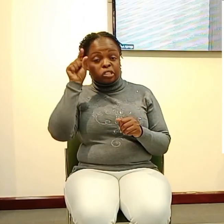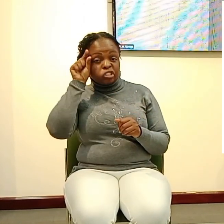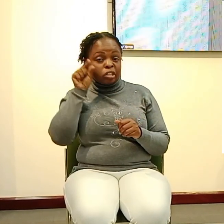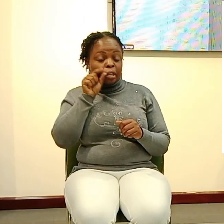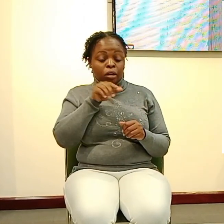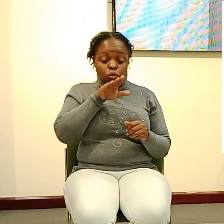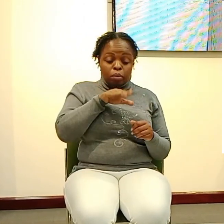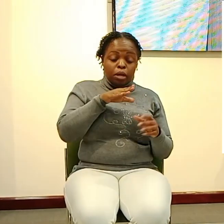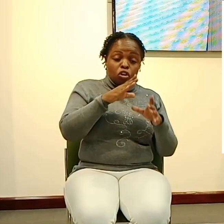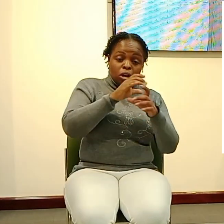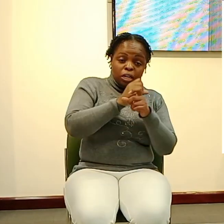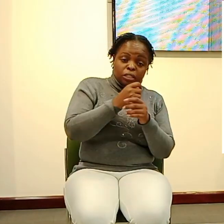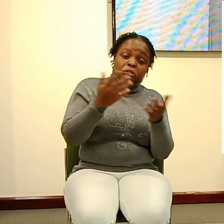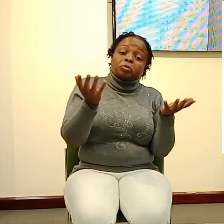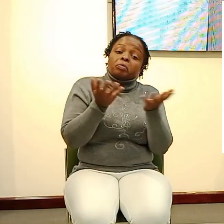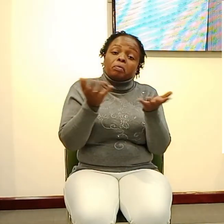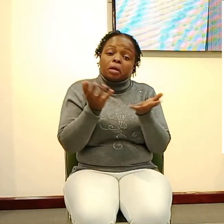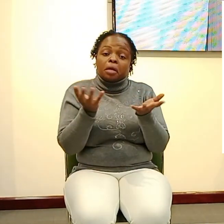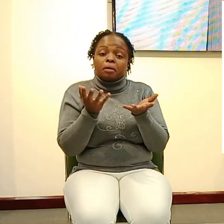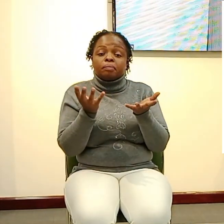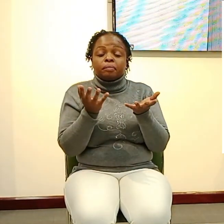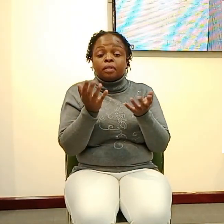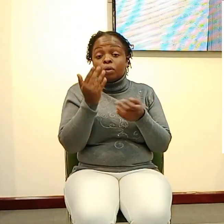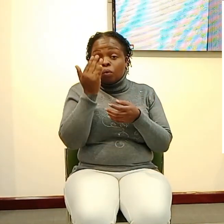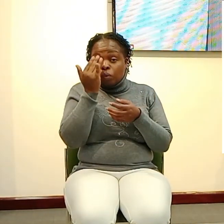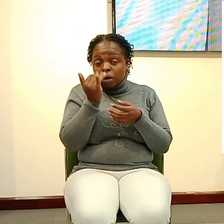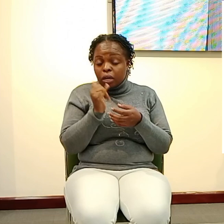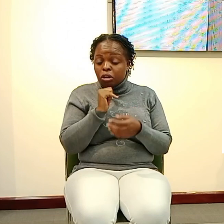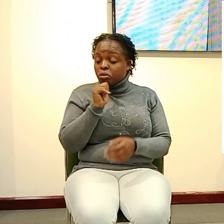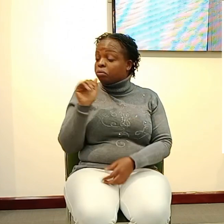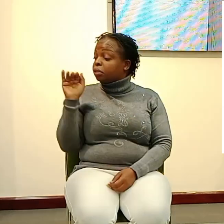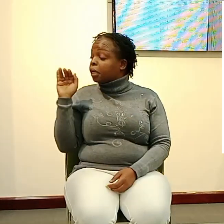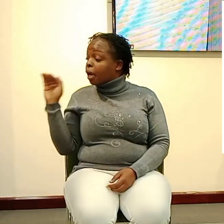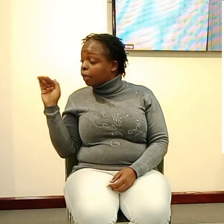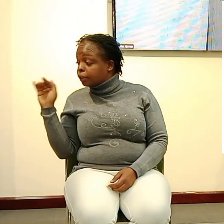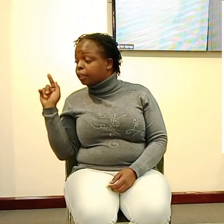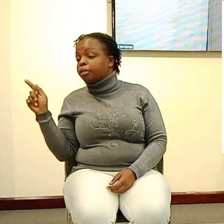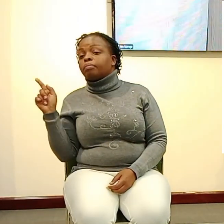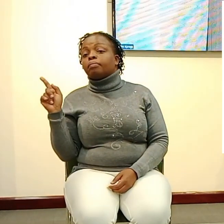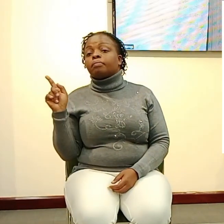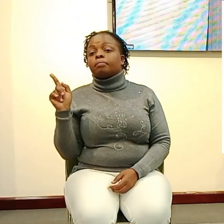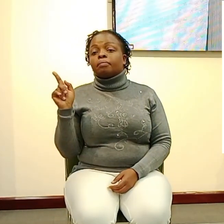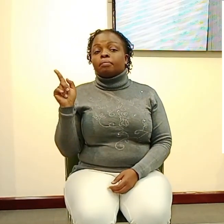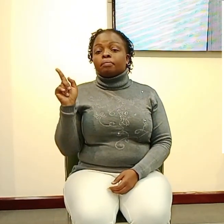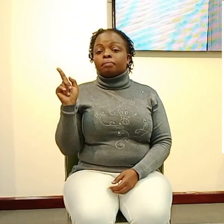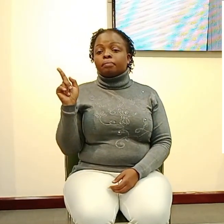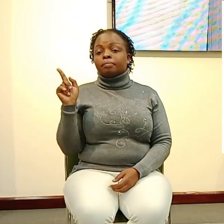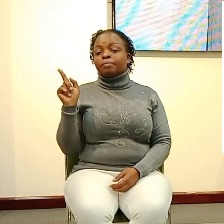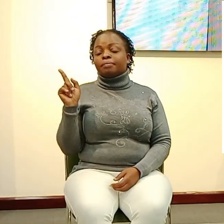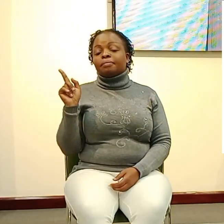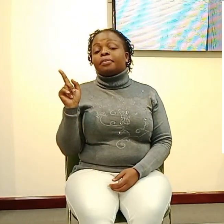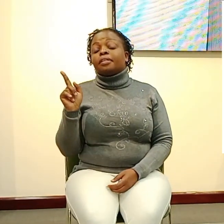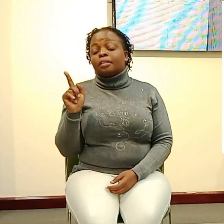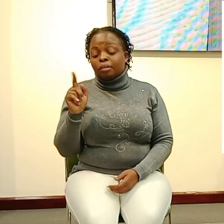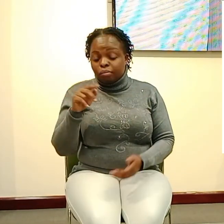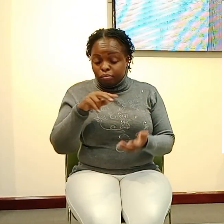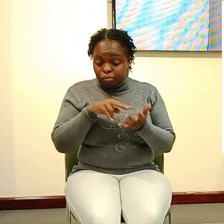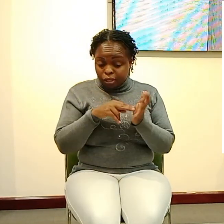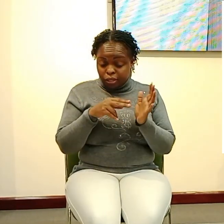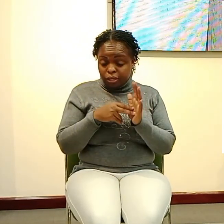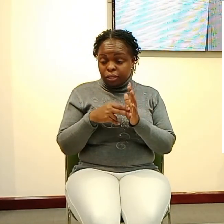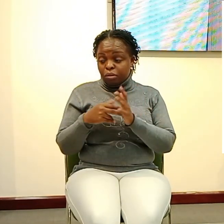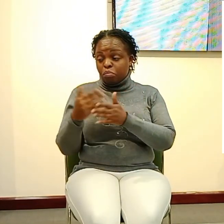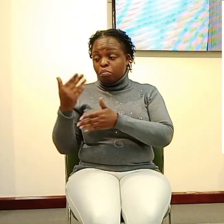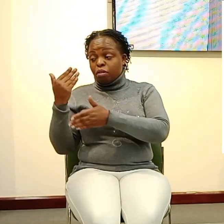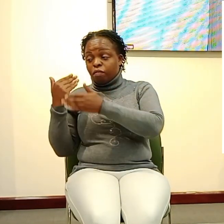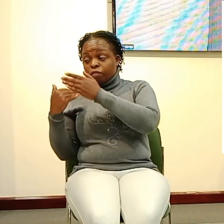women organizations? Yes. Why are we not asking him? We did. No. Those days, ask Daisy, when I